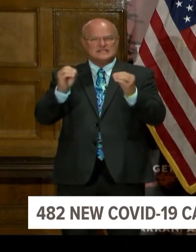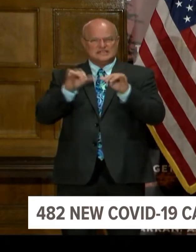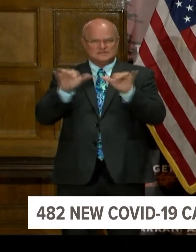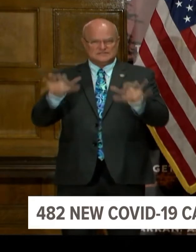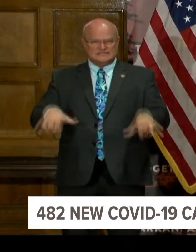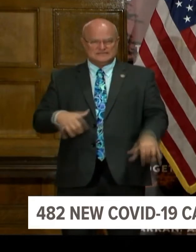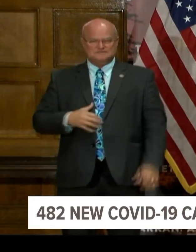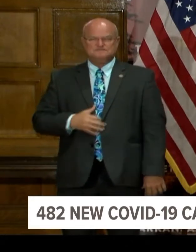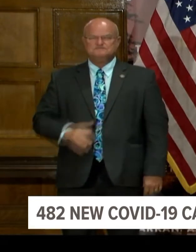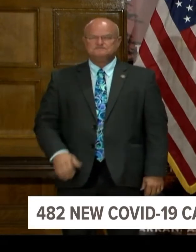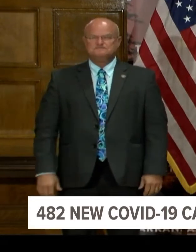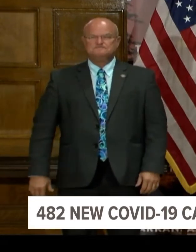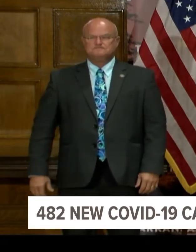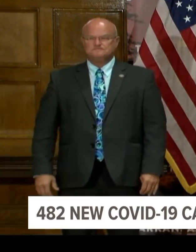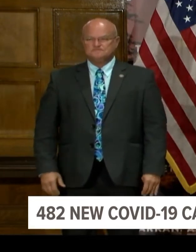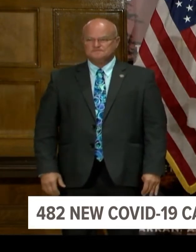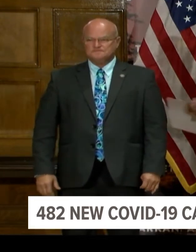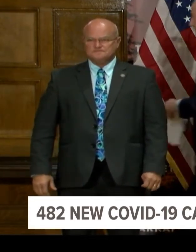system.